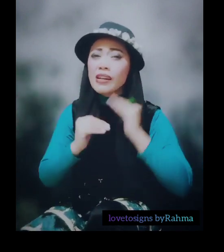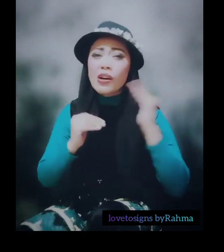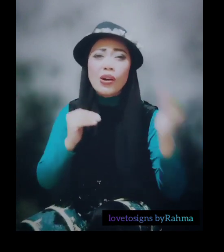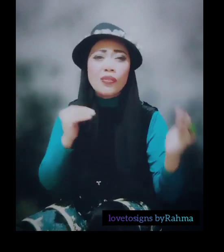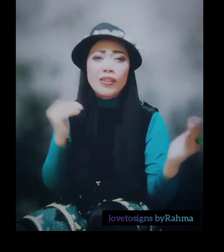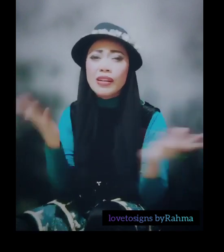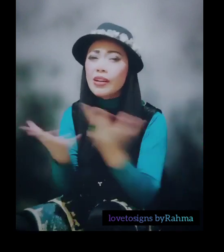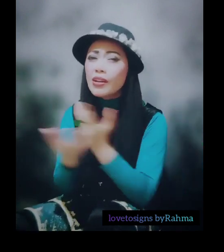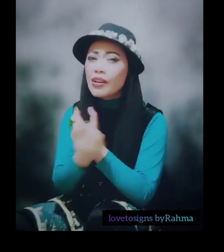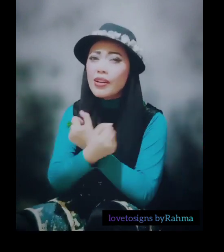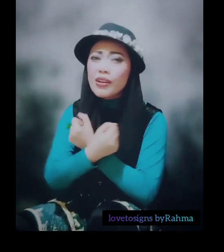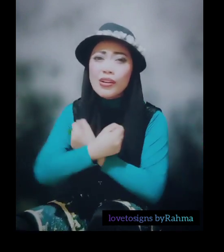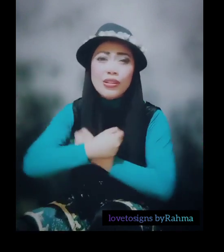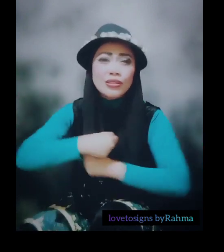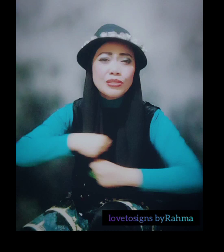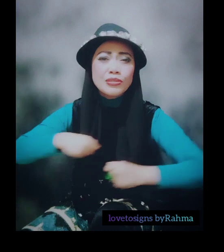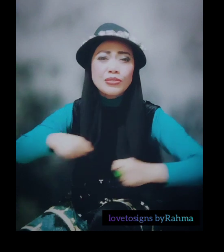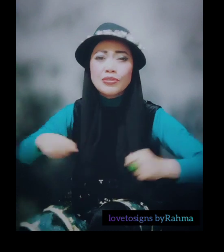overjoyed, over